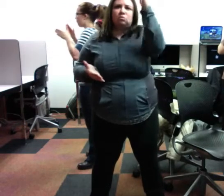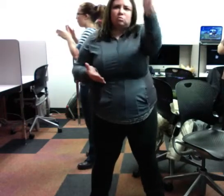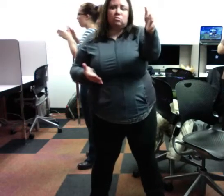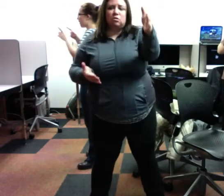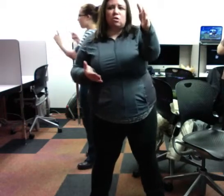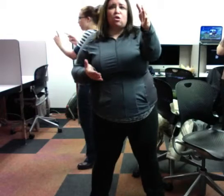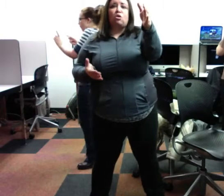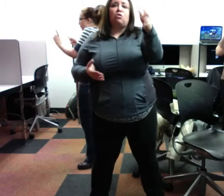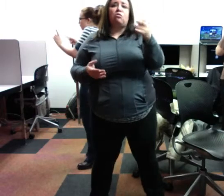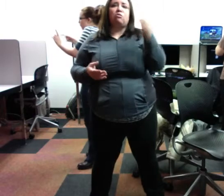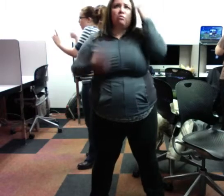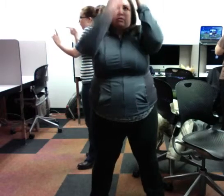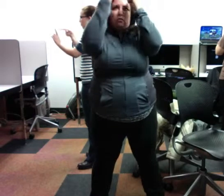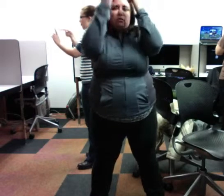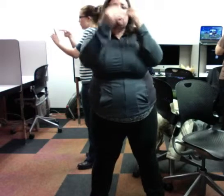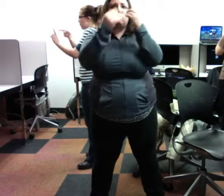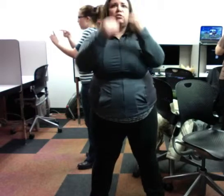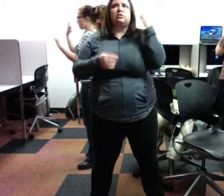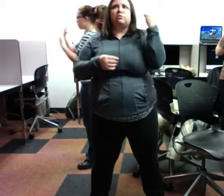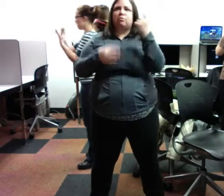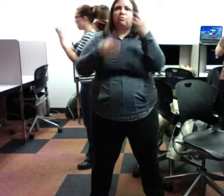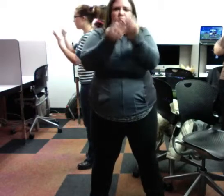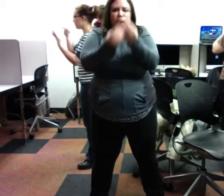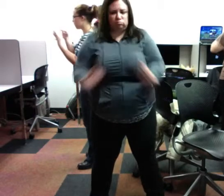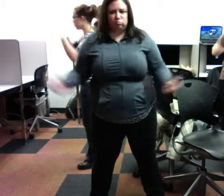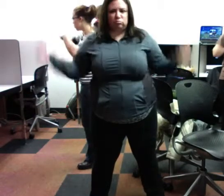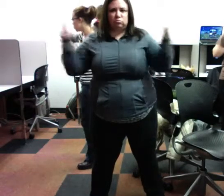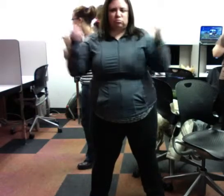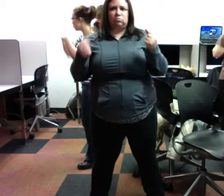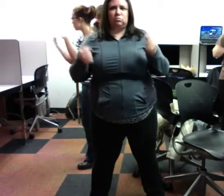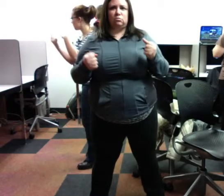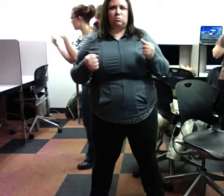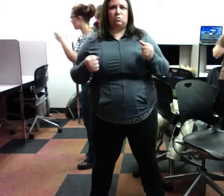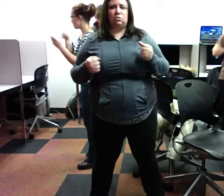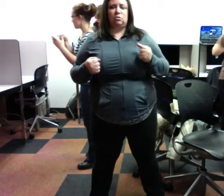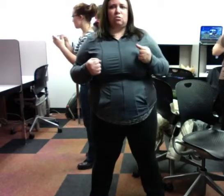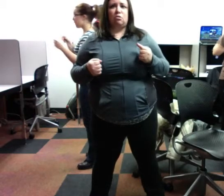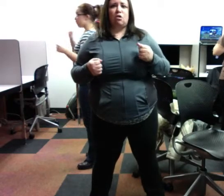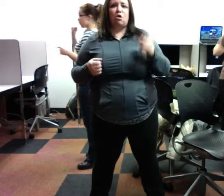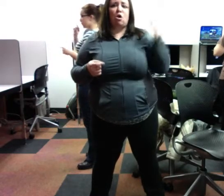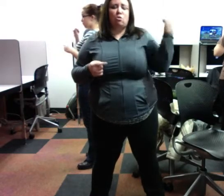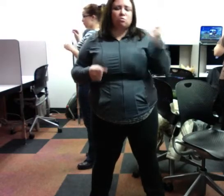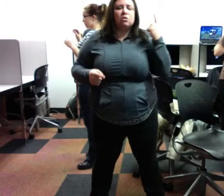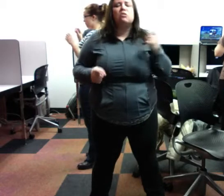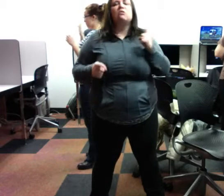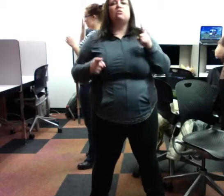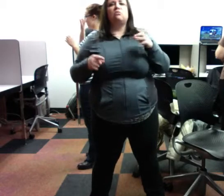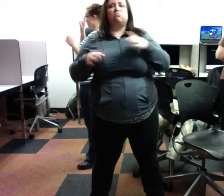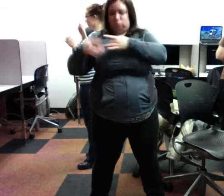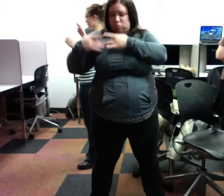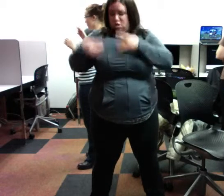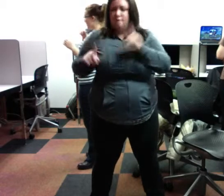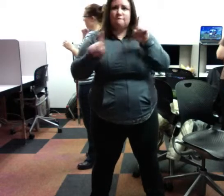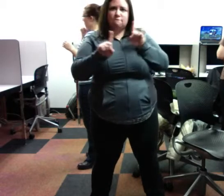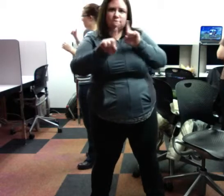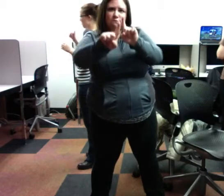lose. You are already naked. There is no reason not to follow your heart. About a year ago,